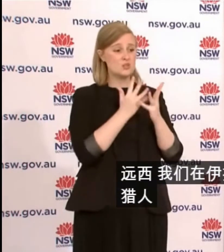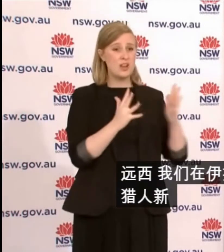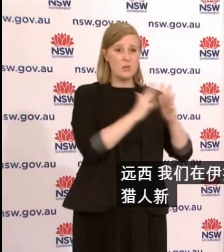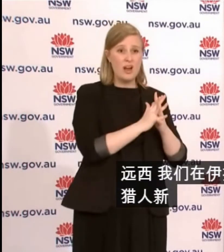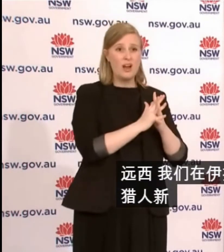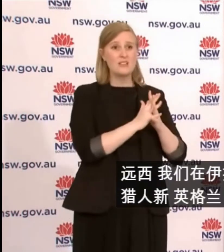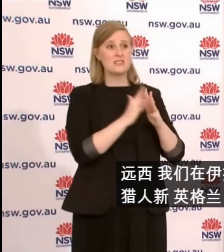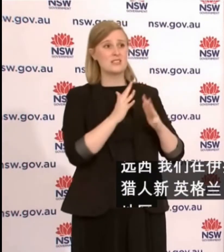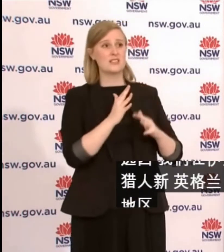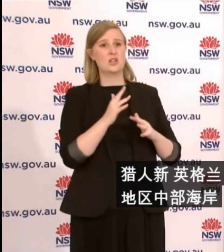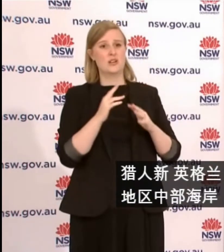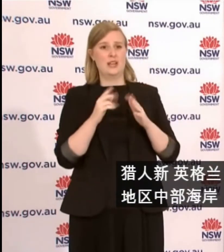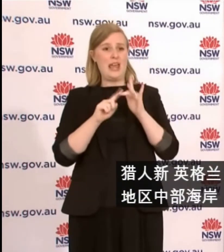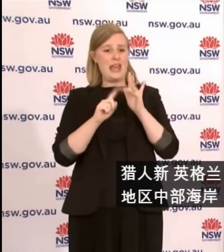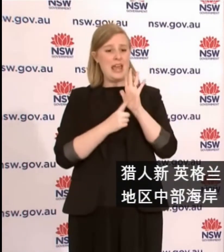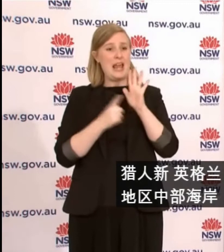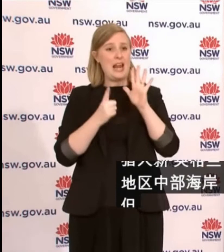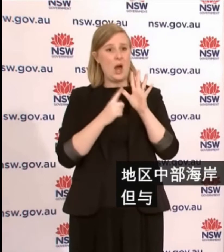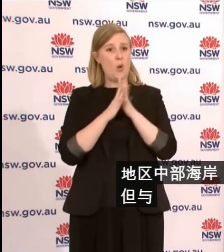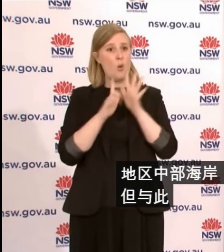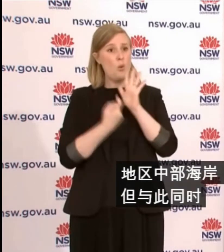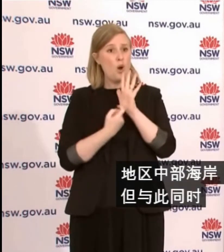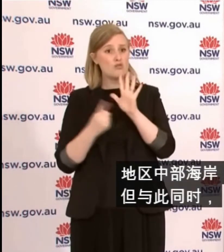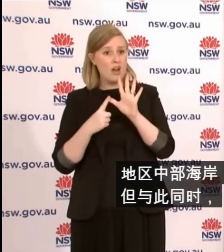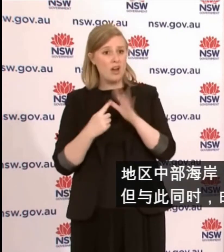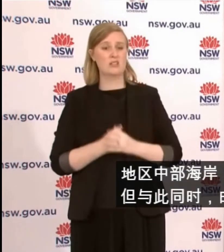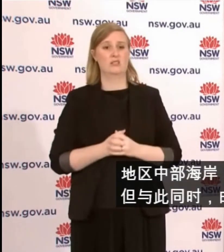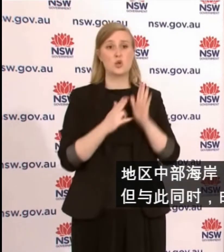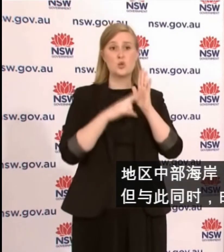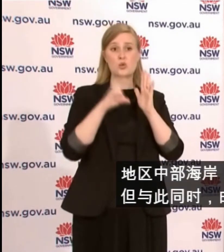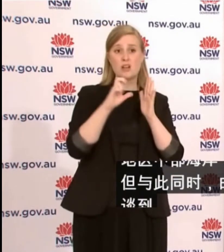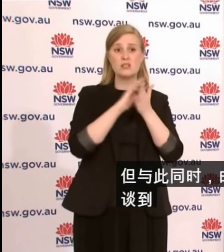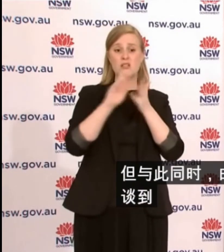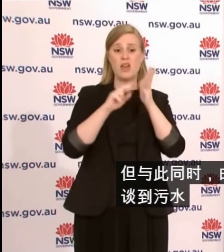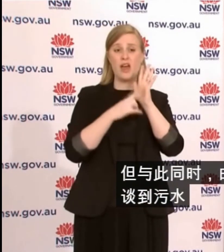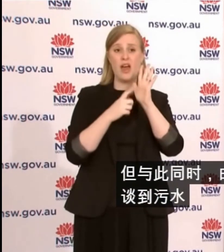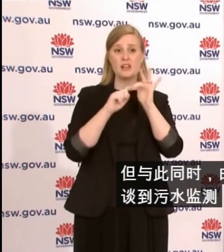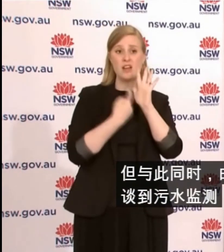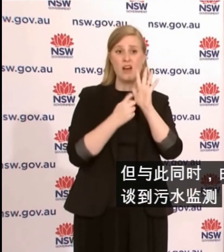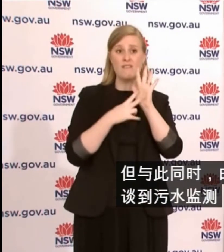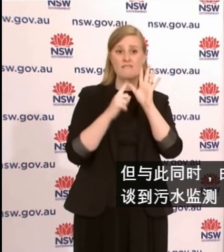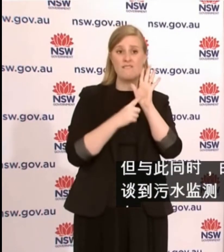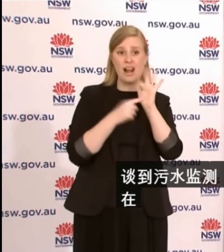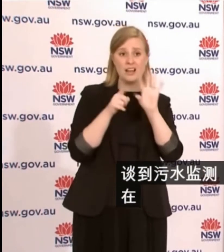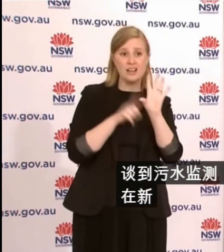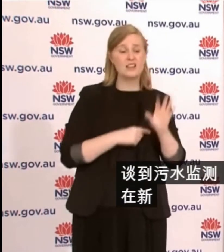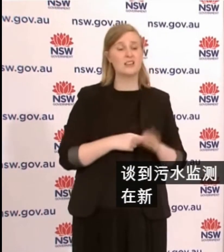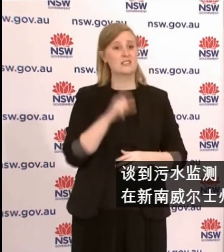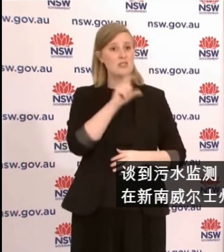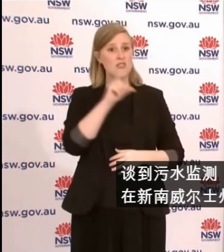Illawarra and the Hunter New England area, the Central Coast. But at the same time, as Dr. Chant touched on, sewage surveillance is